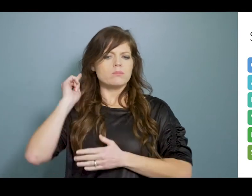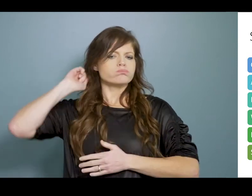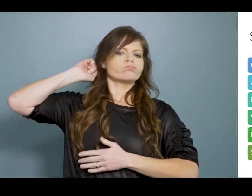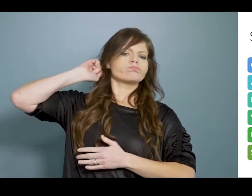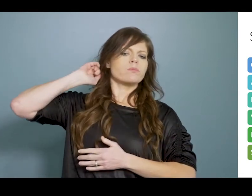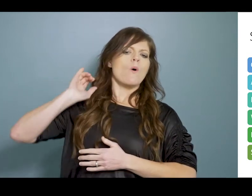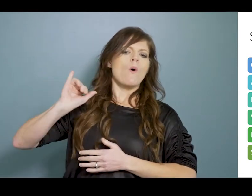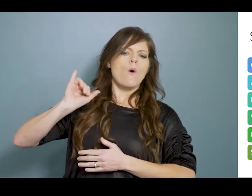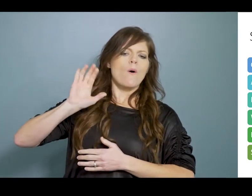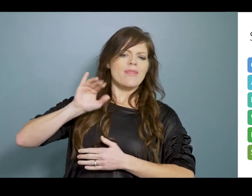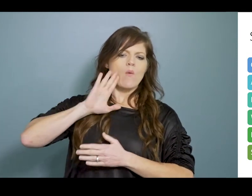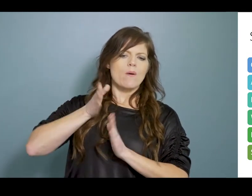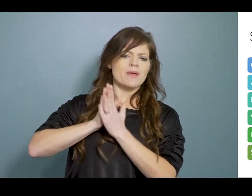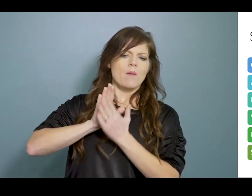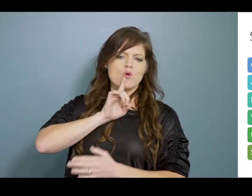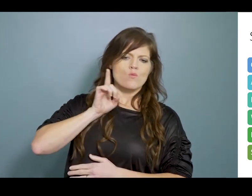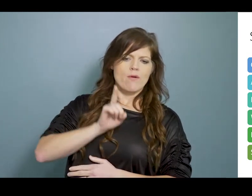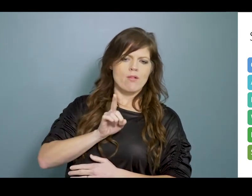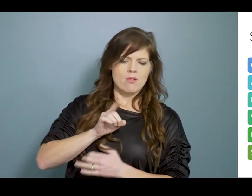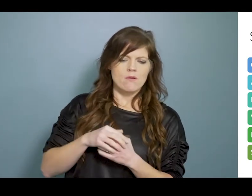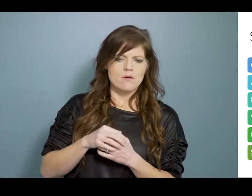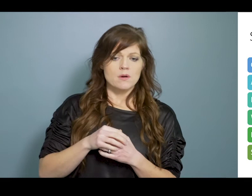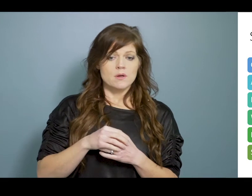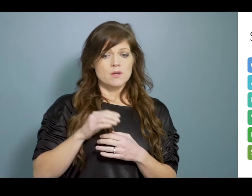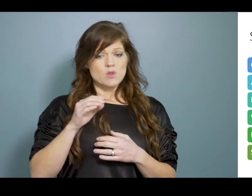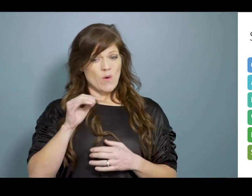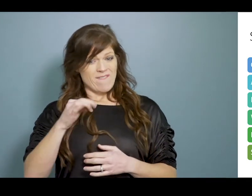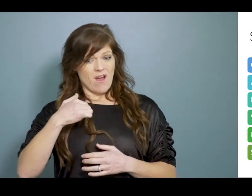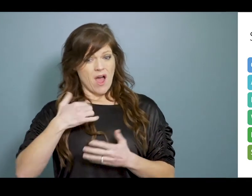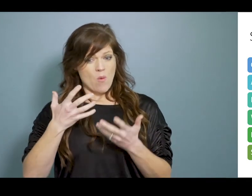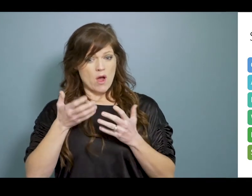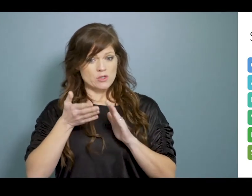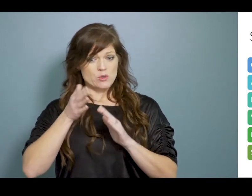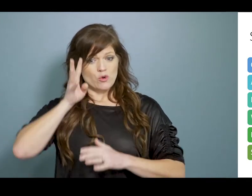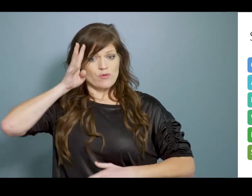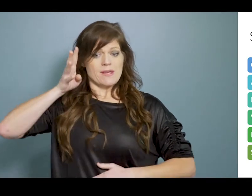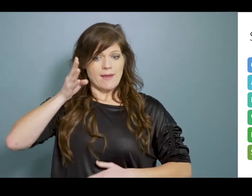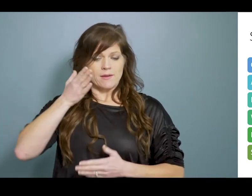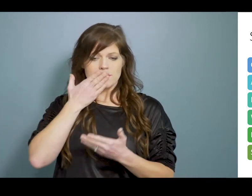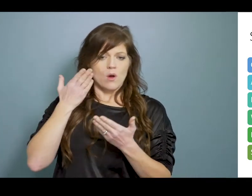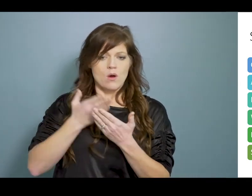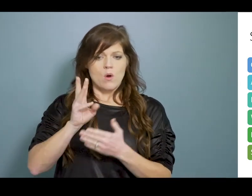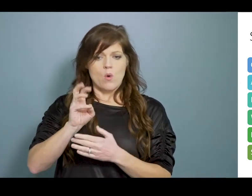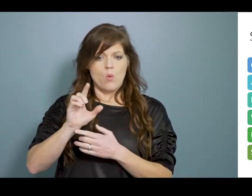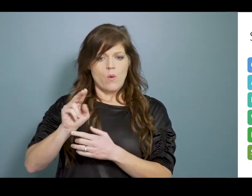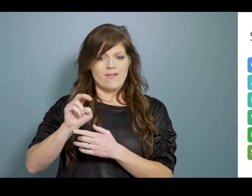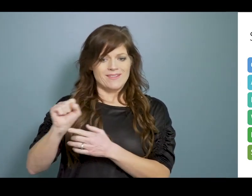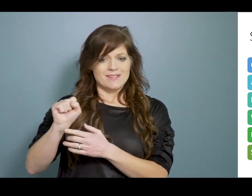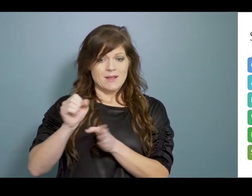So when we think about creating a self-care or wellness plan, here are some things to think